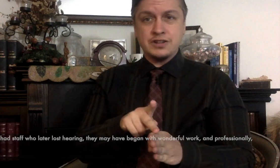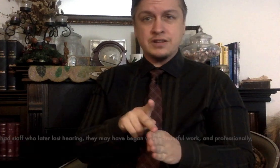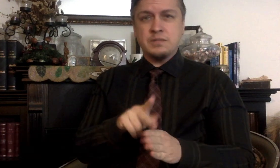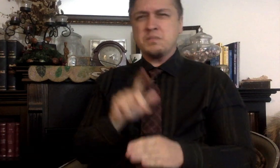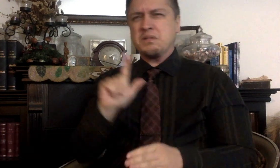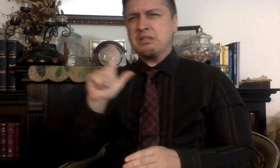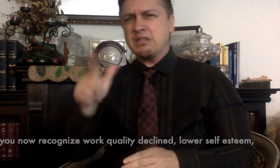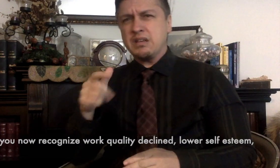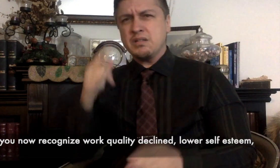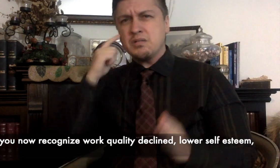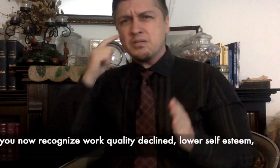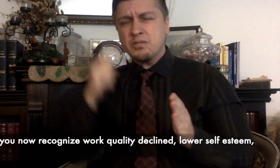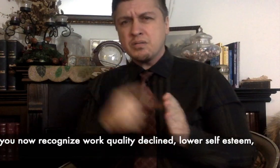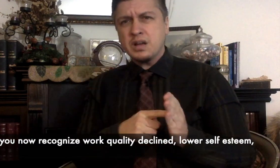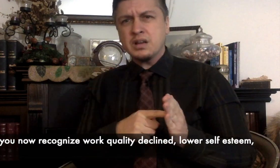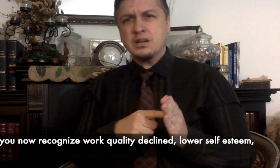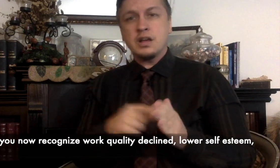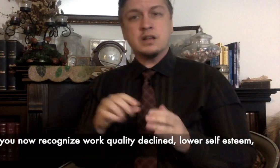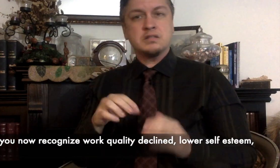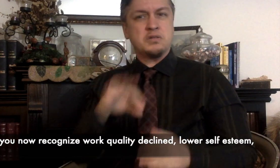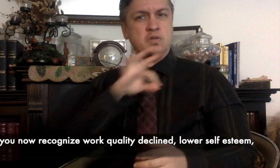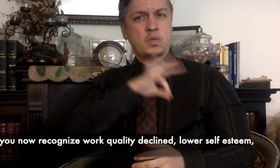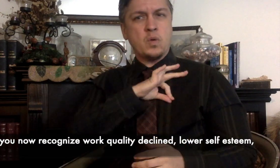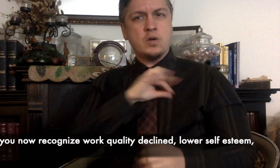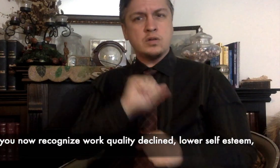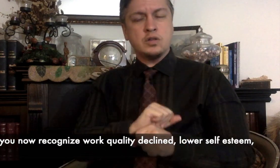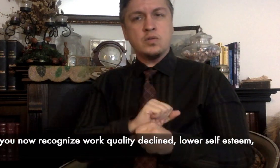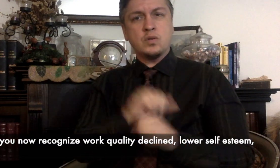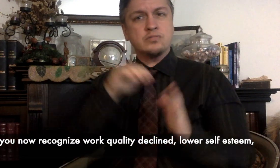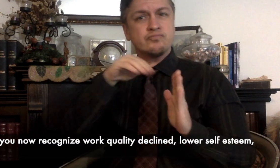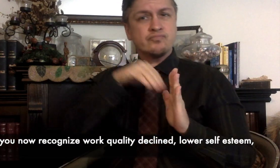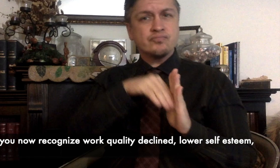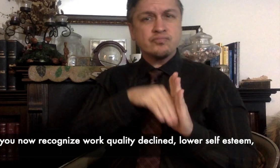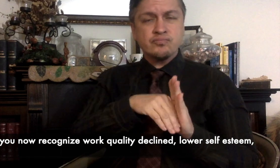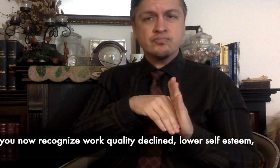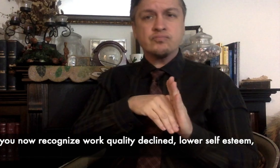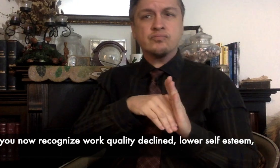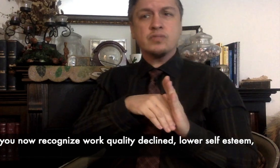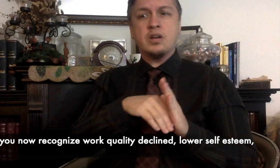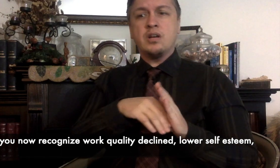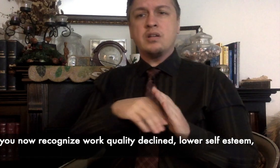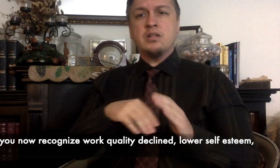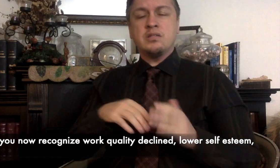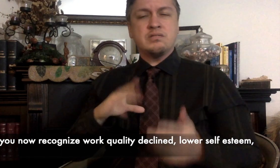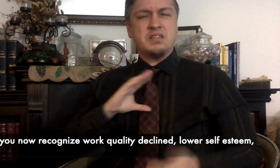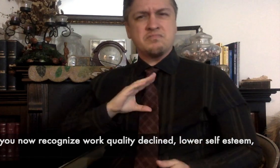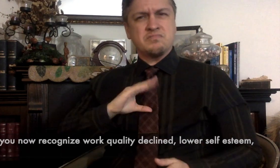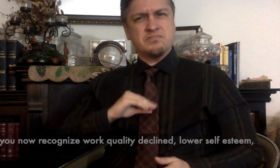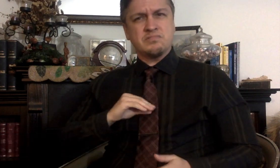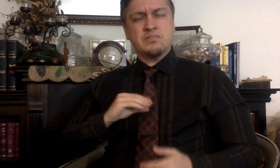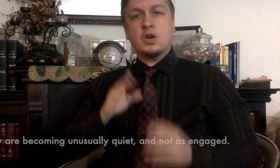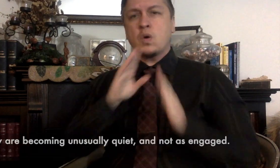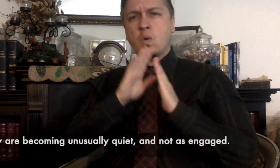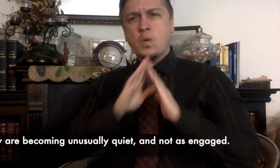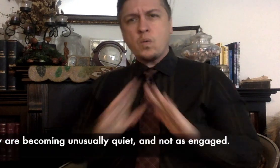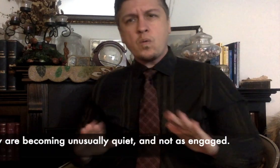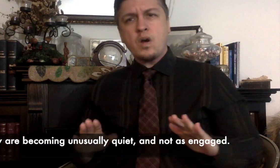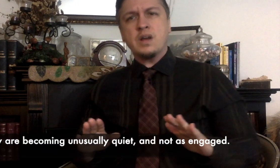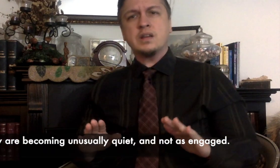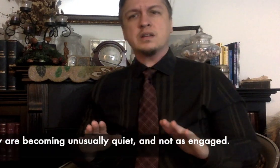professionally. But recognize work quality has declined, lower self-esteem, become